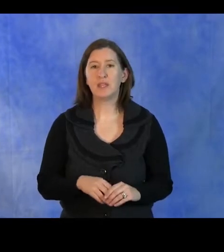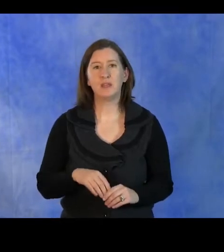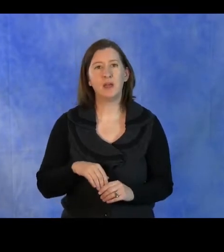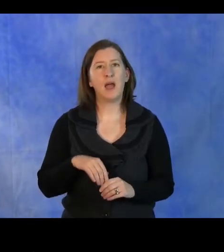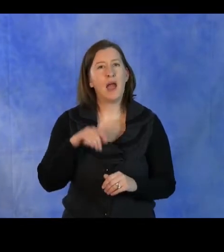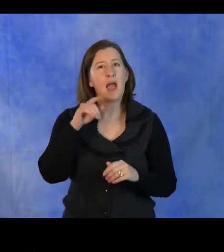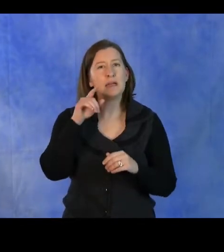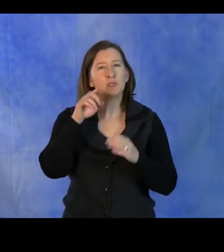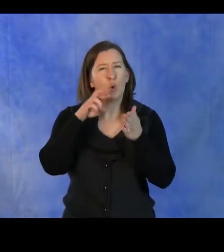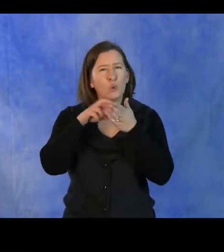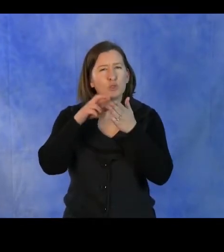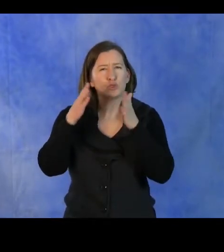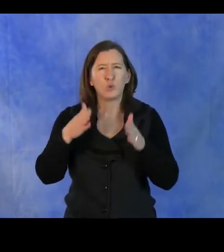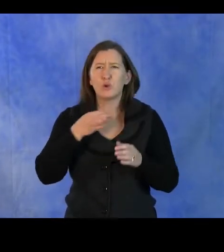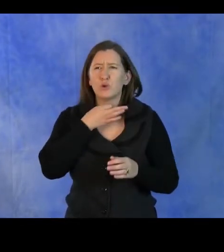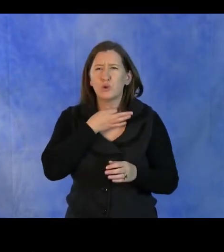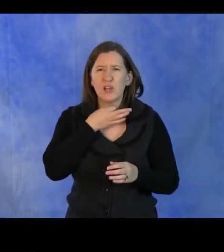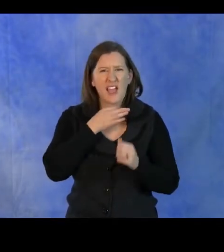SAT.